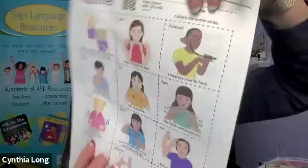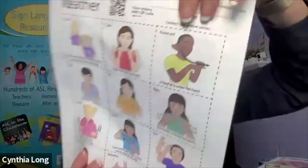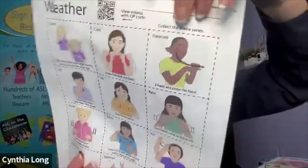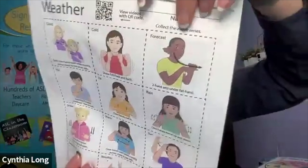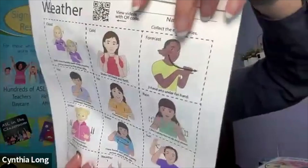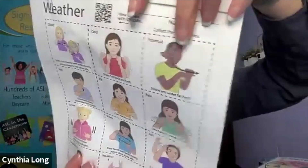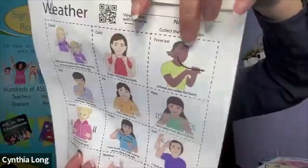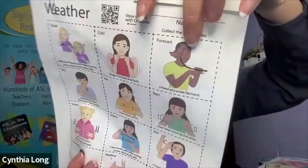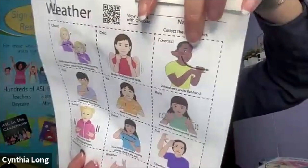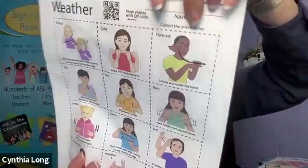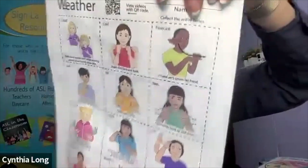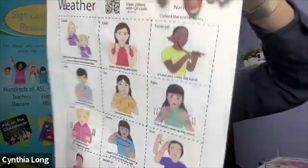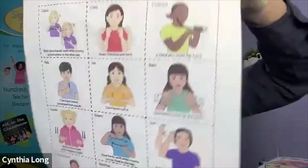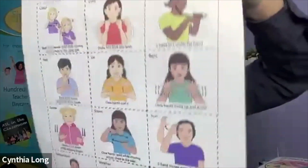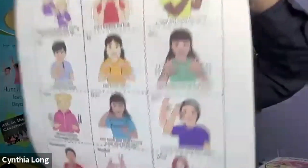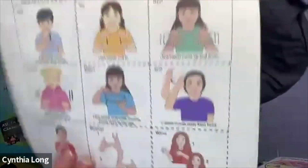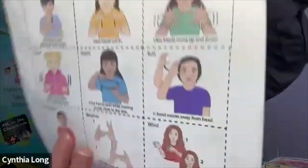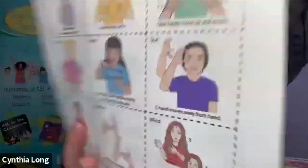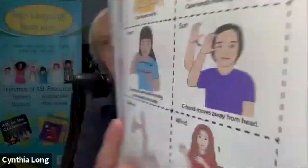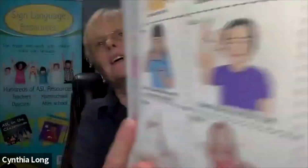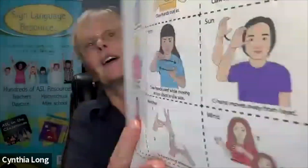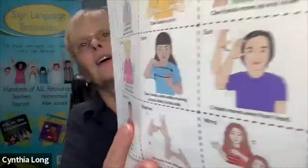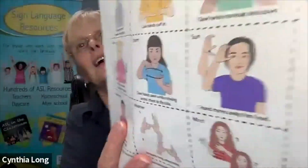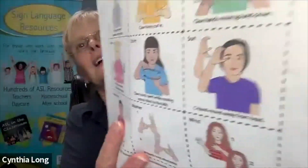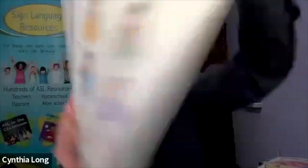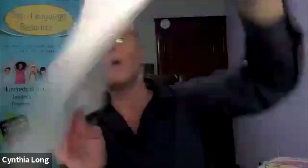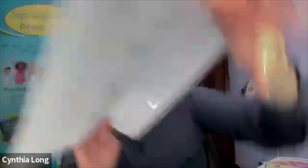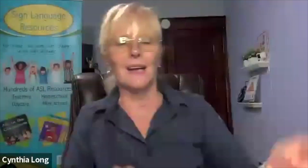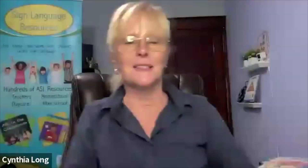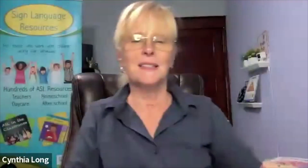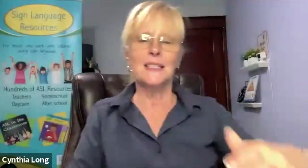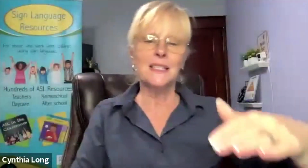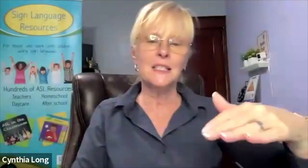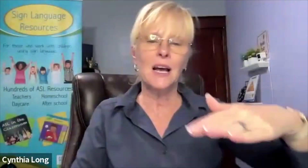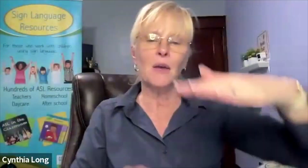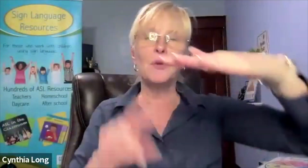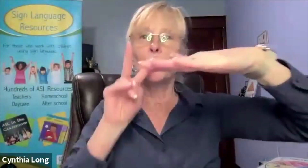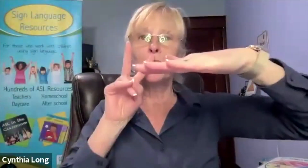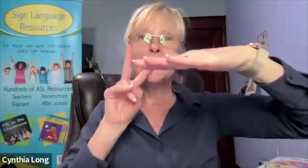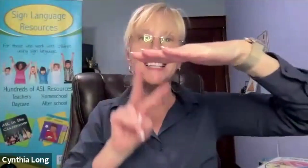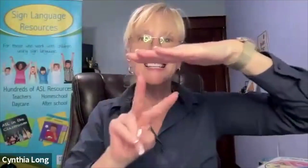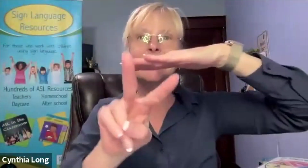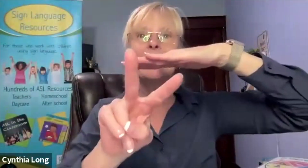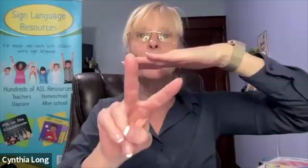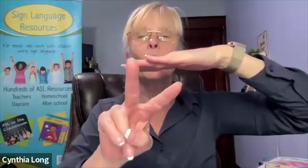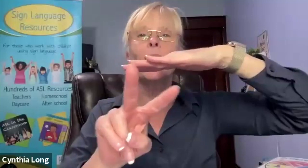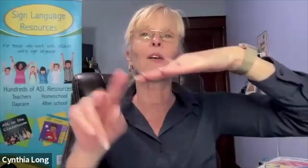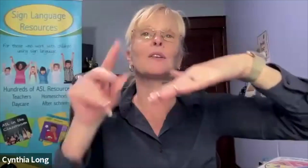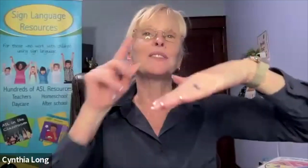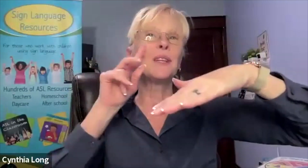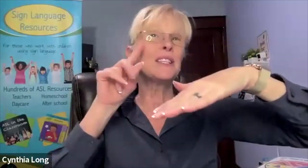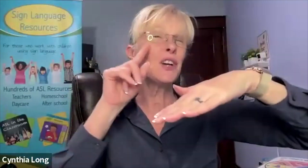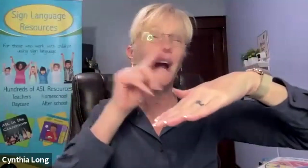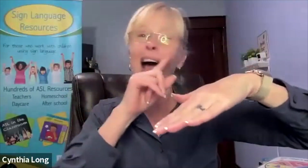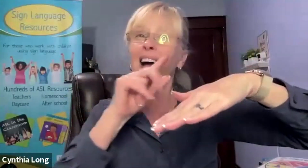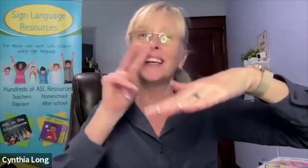going to have right here, forecast. All right, forecast. This is you're predicting the weather. So these are your eyes.